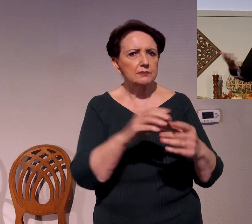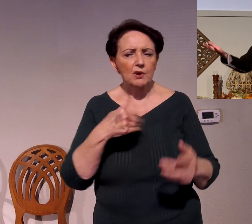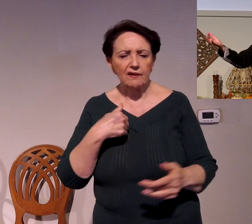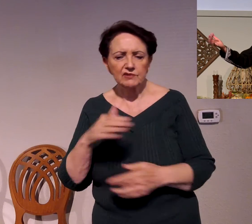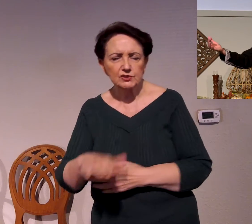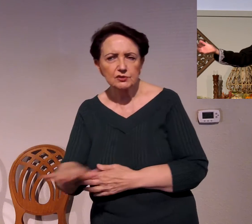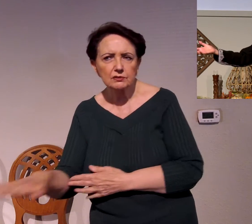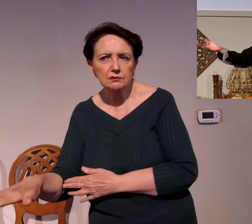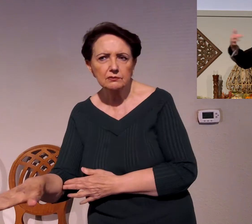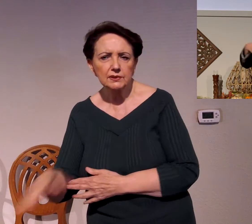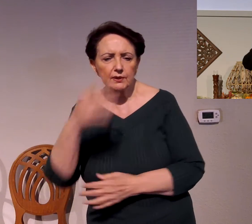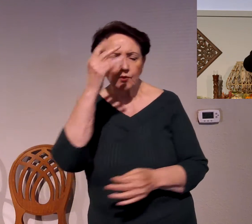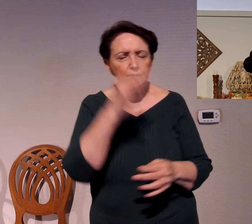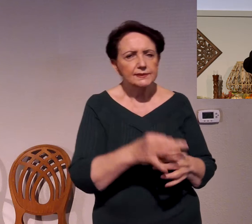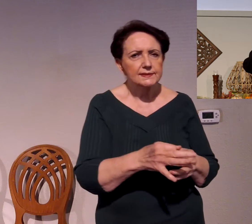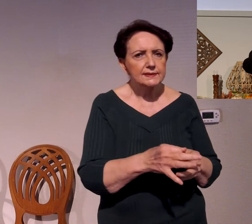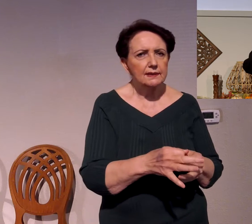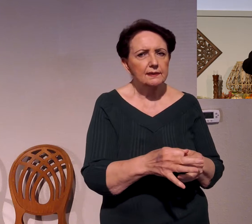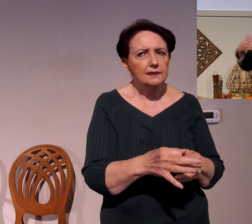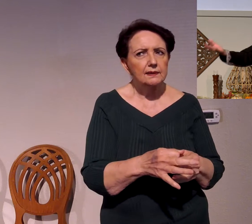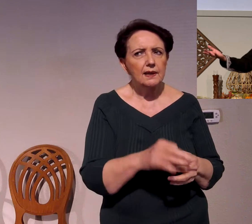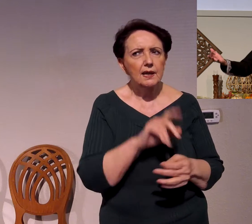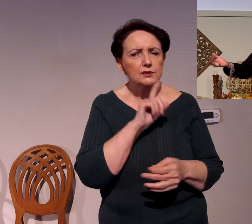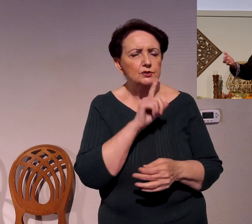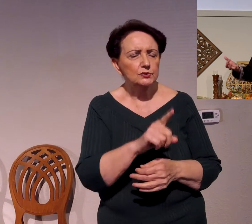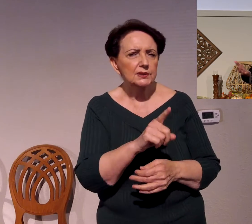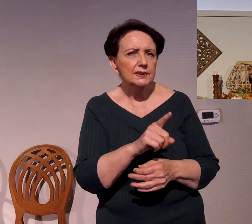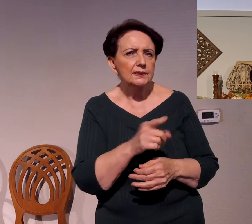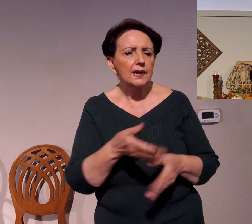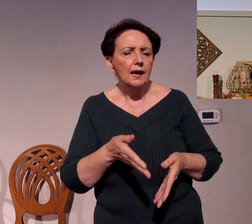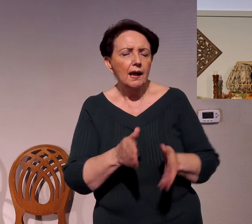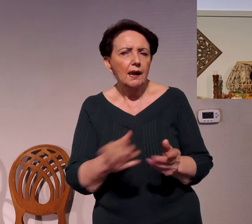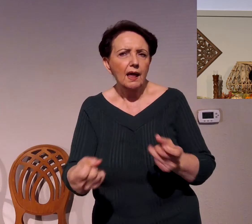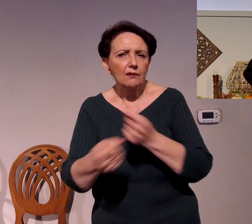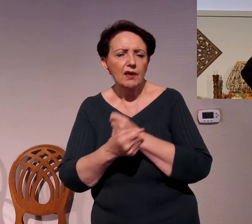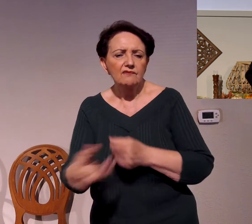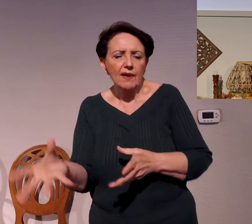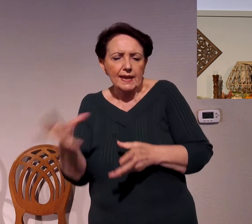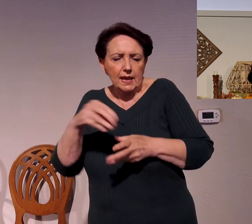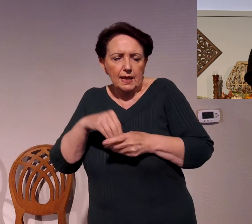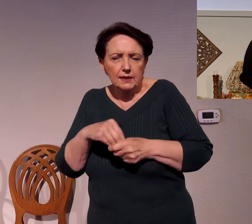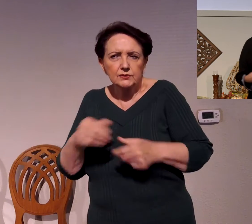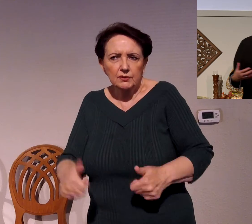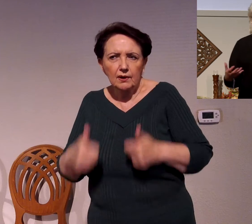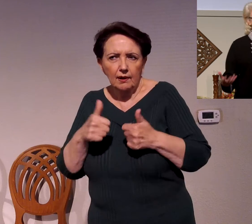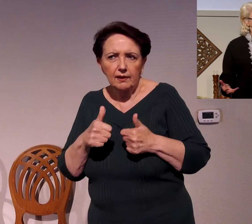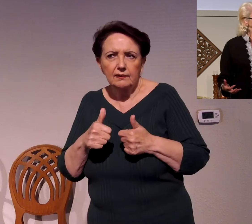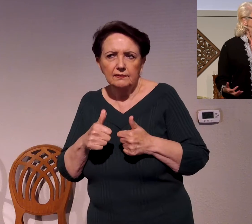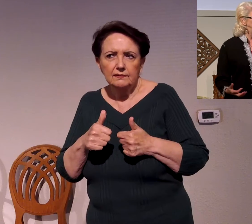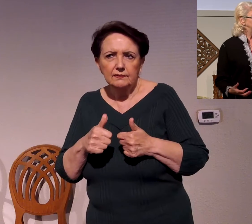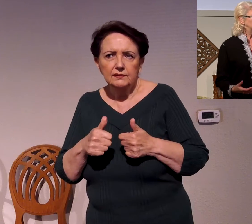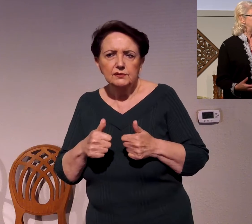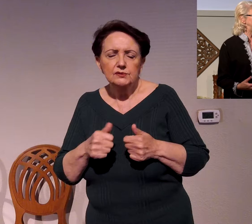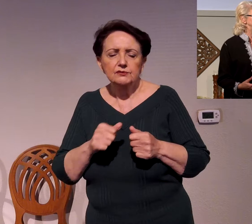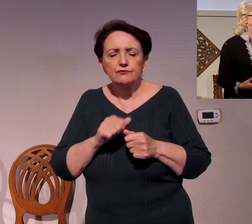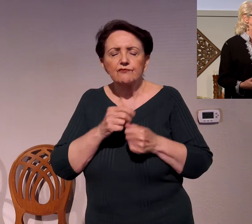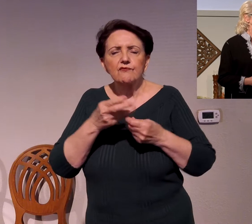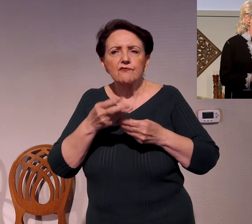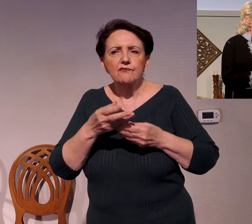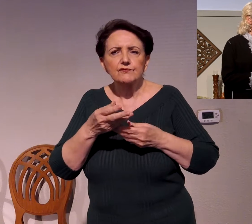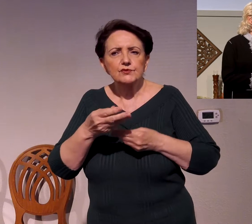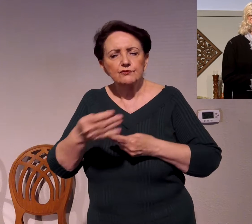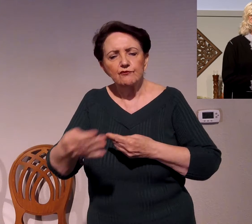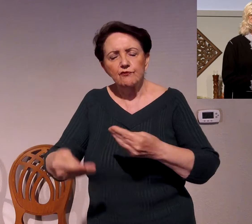or deciding actually to allow love in. It's as much a call to flow and to